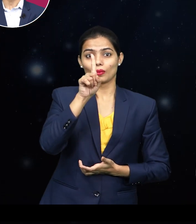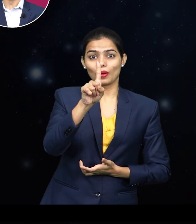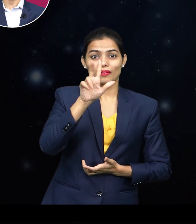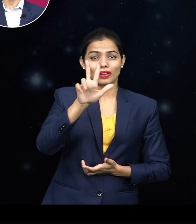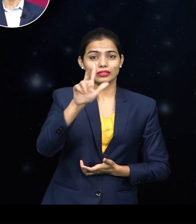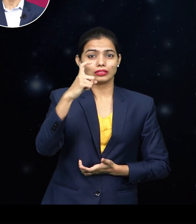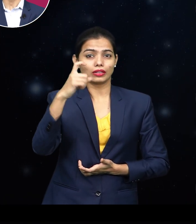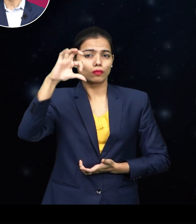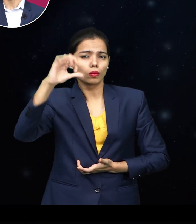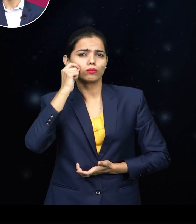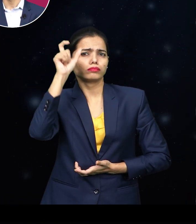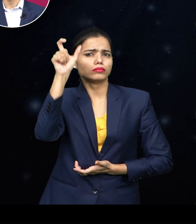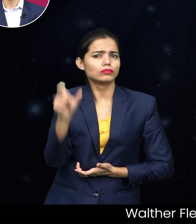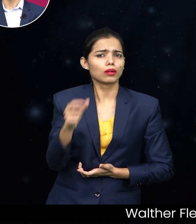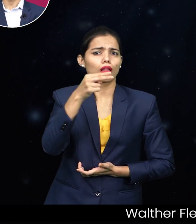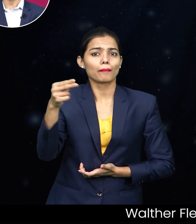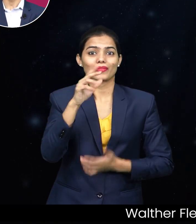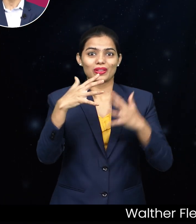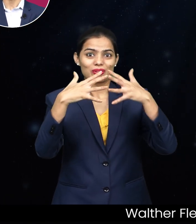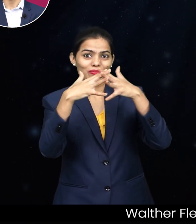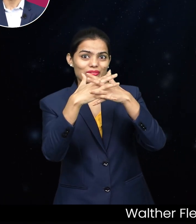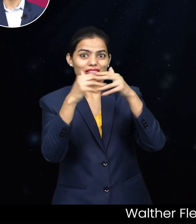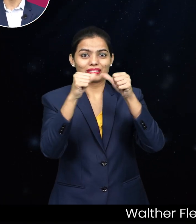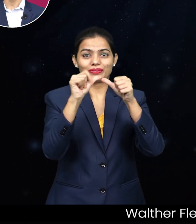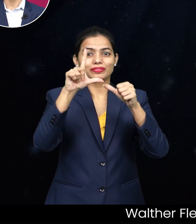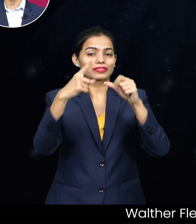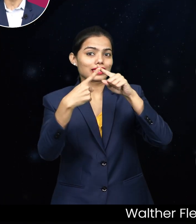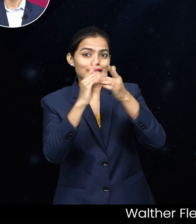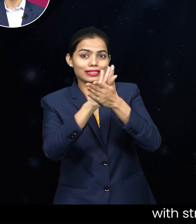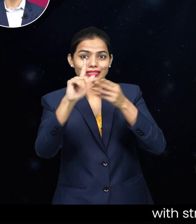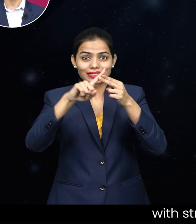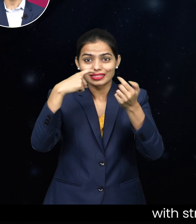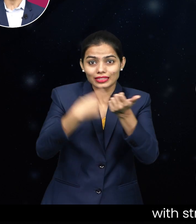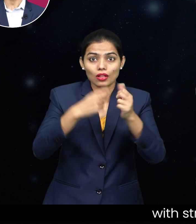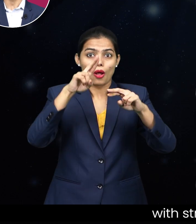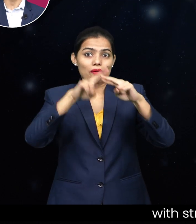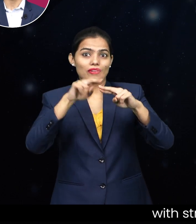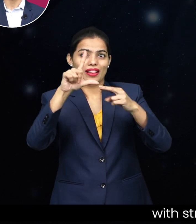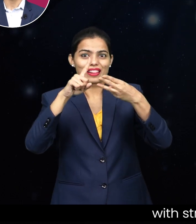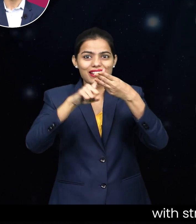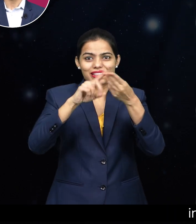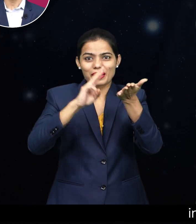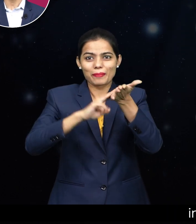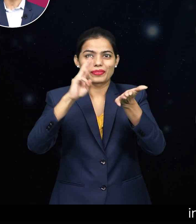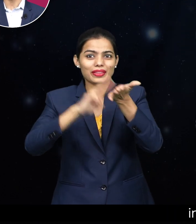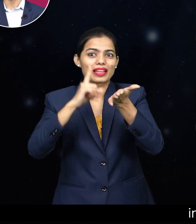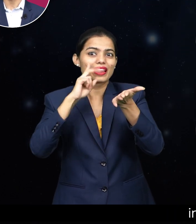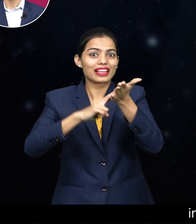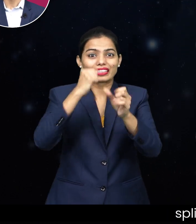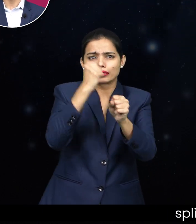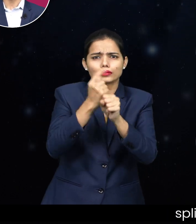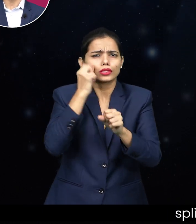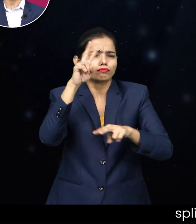In 1879, Walter Fleming observed cells with string-like structures in the